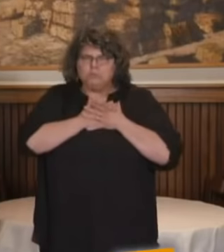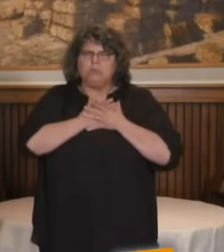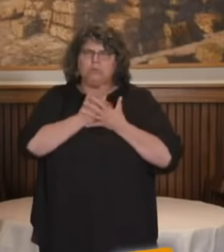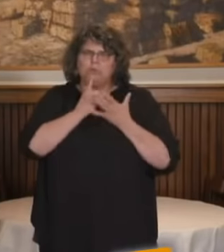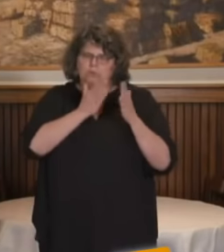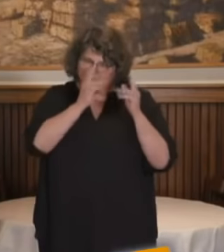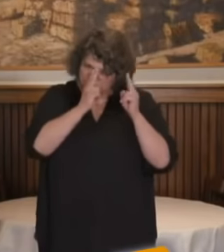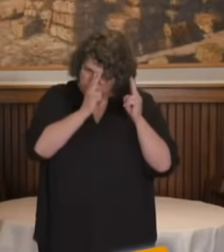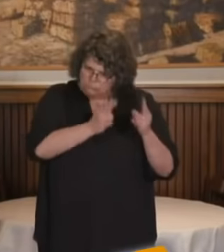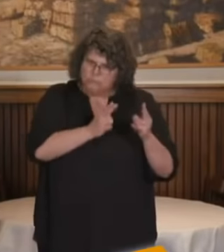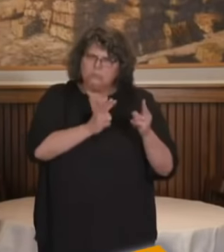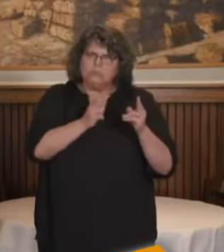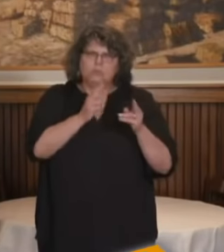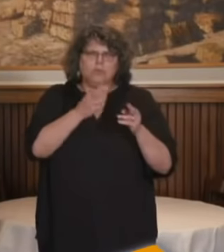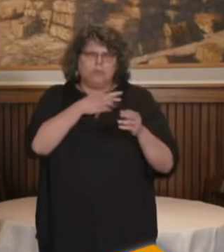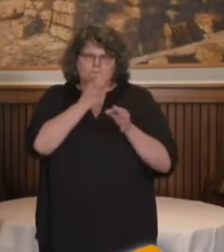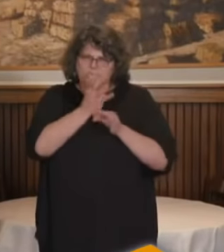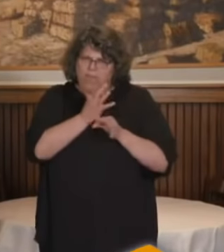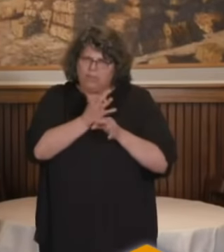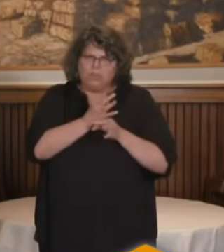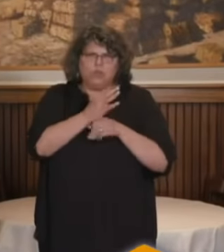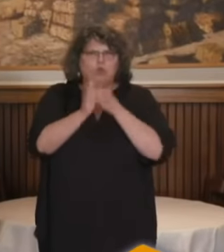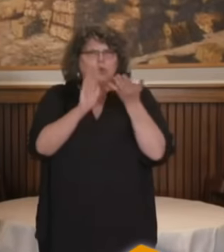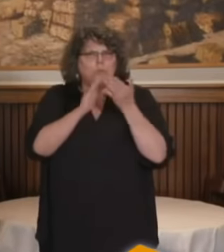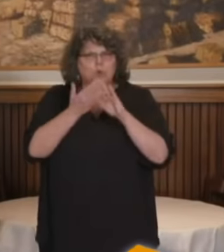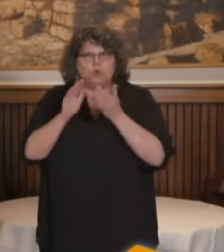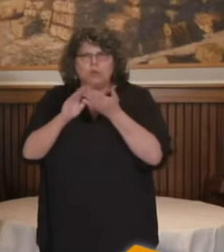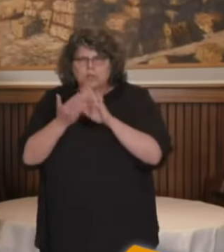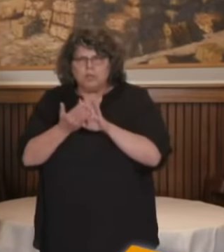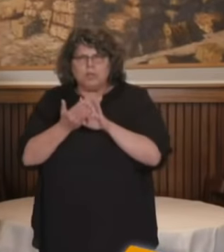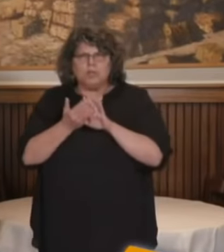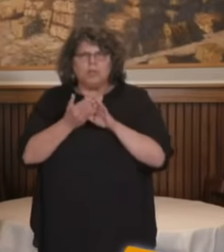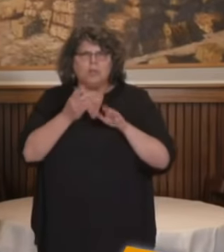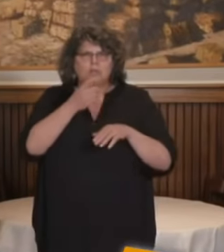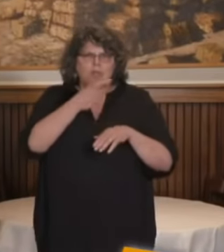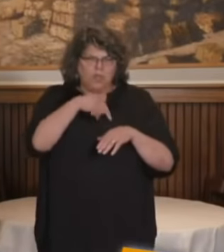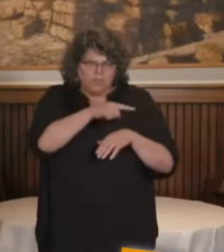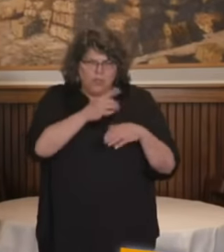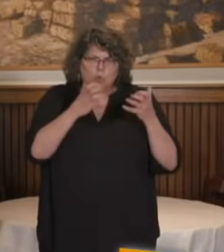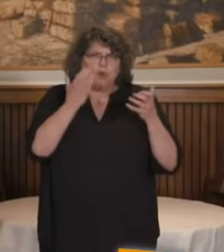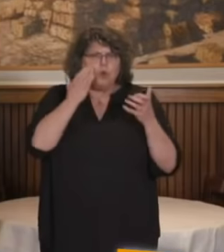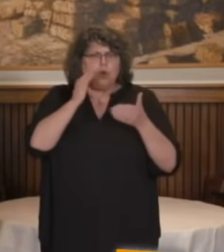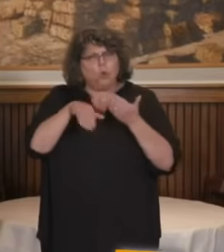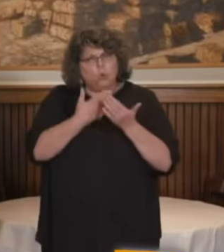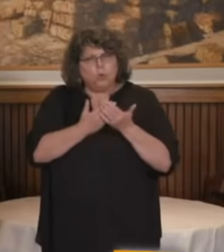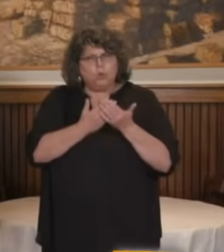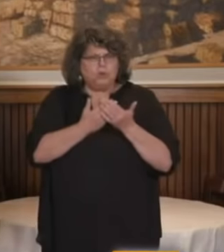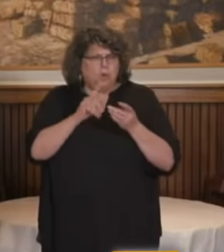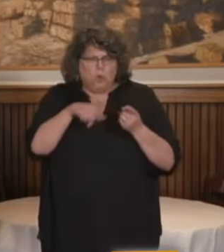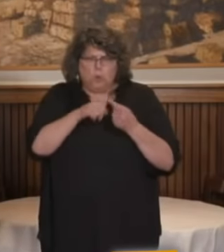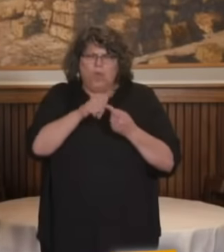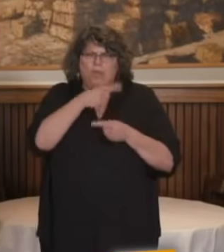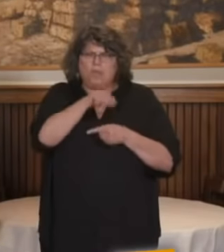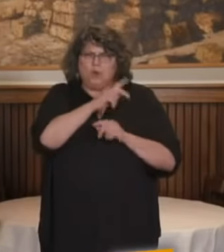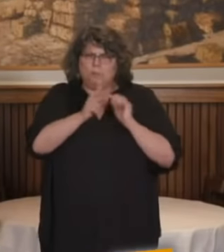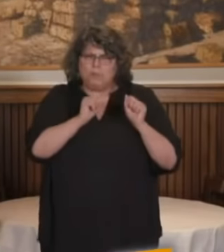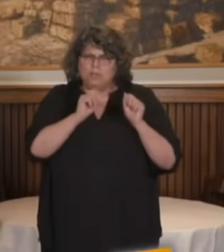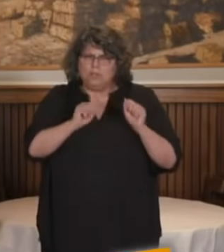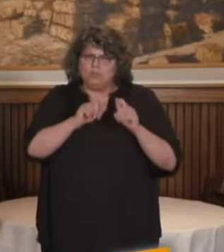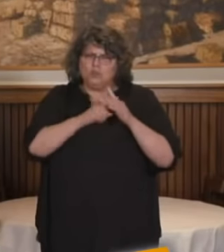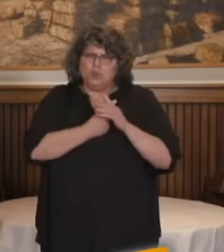admiration to the faith community and the need and desire to know when their congregants could